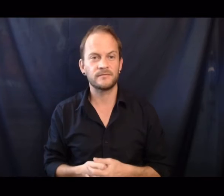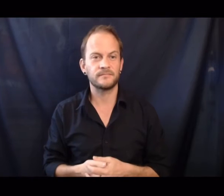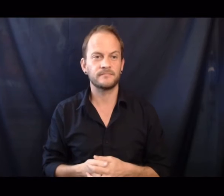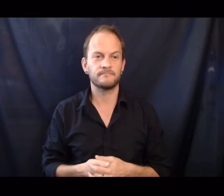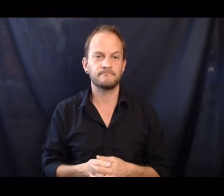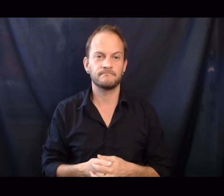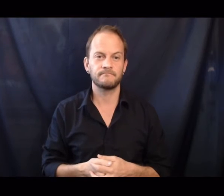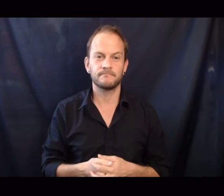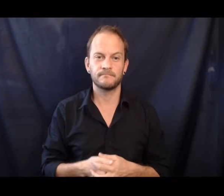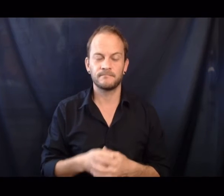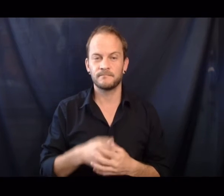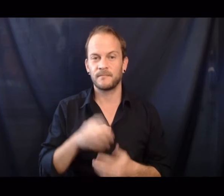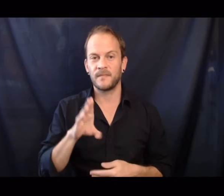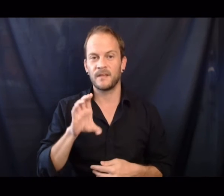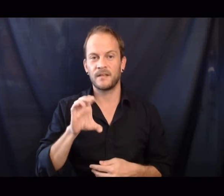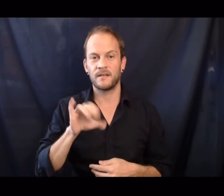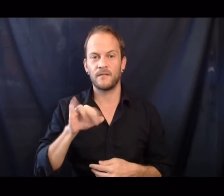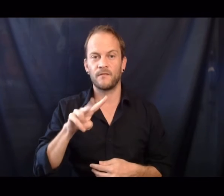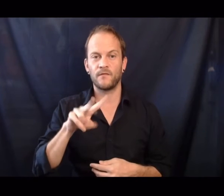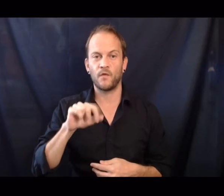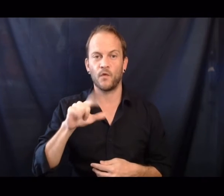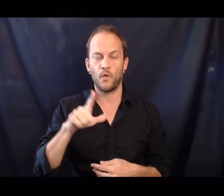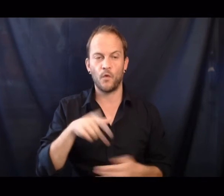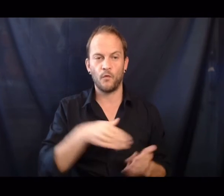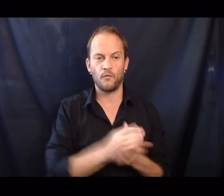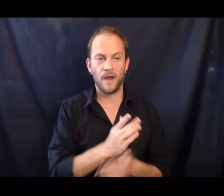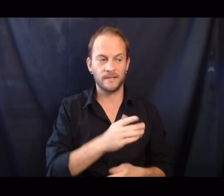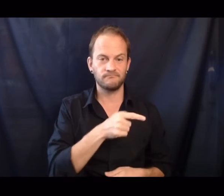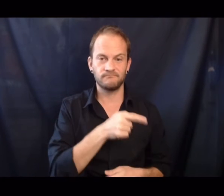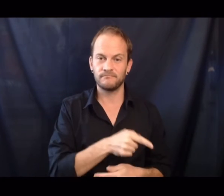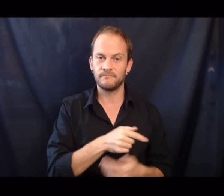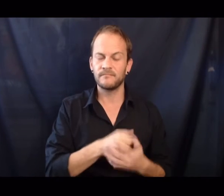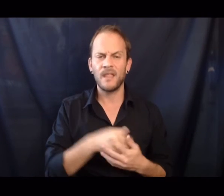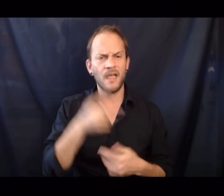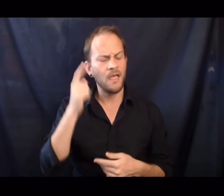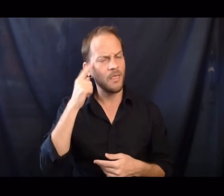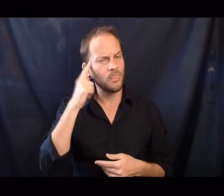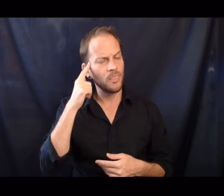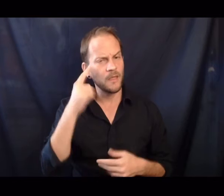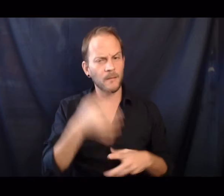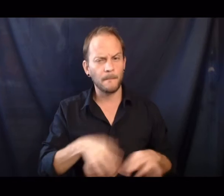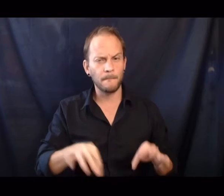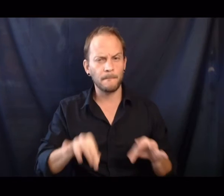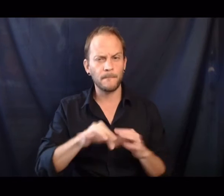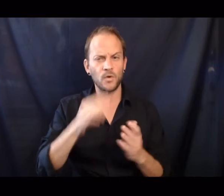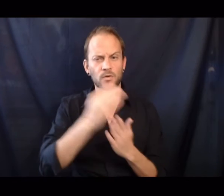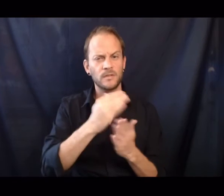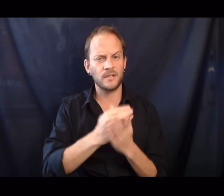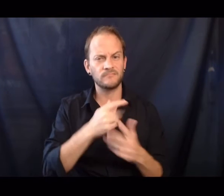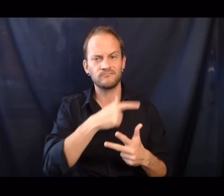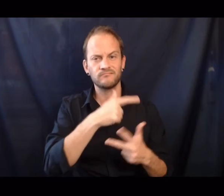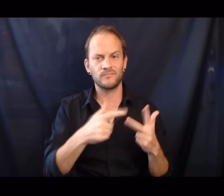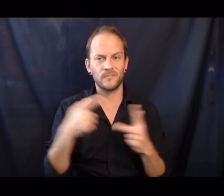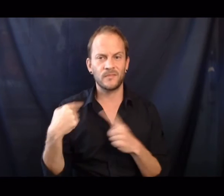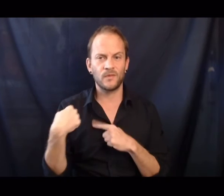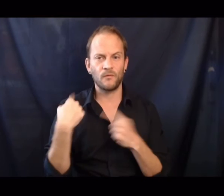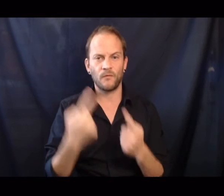civil rights. I think 3 important lessons we've already covered are the importance of